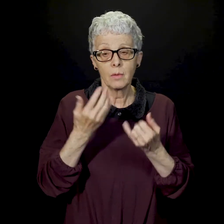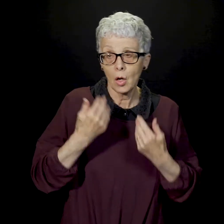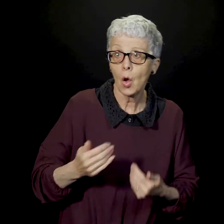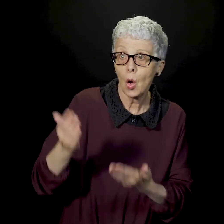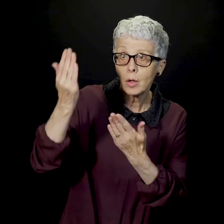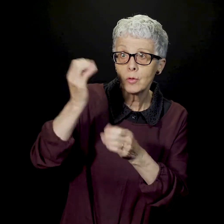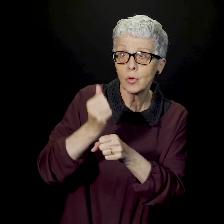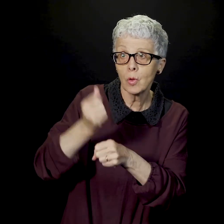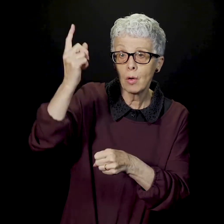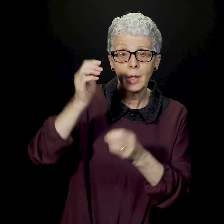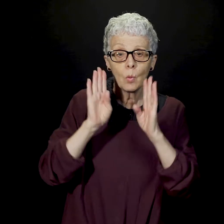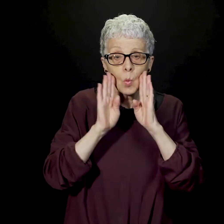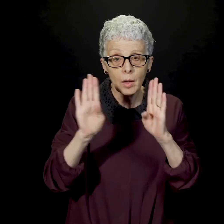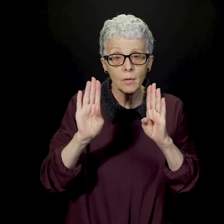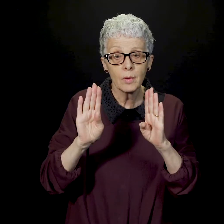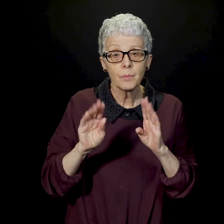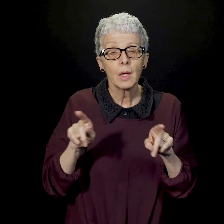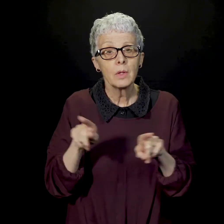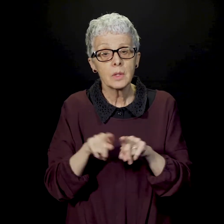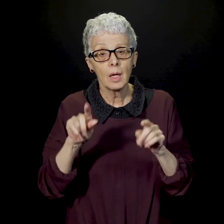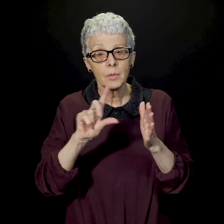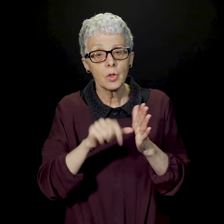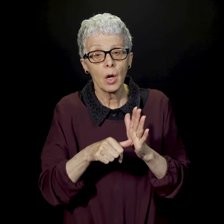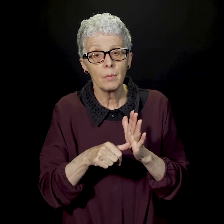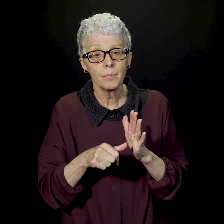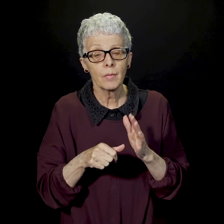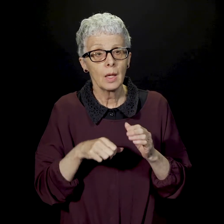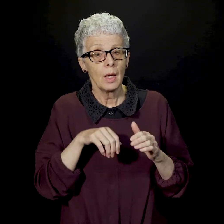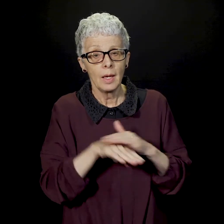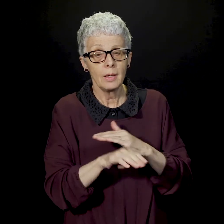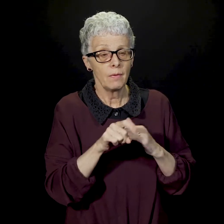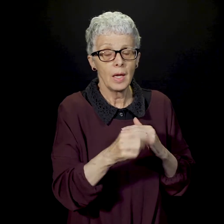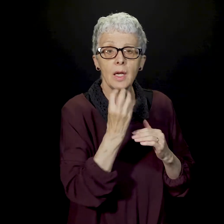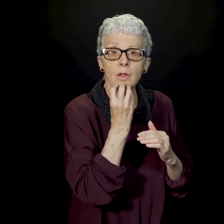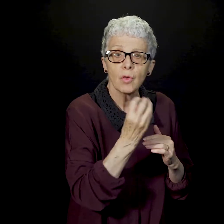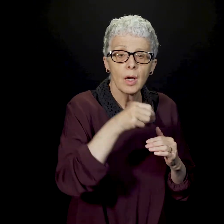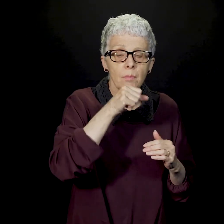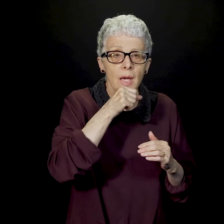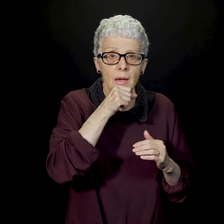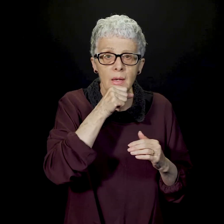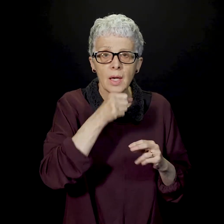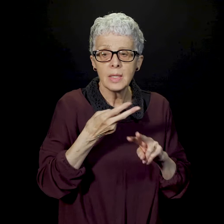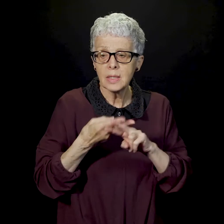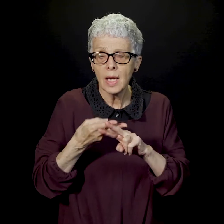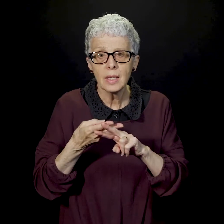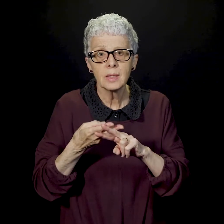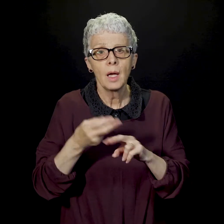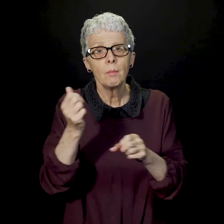God and great and wonderful, but at the same time, like stewarded in the wrong way, sex can lead to a drift.